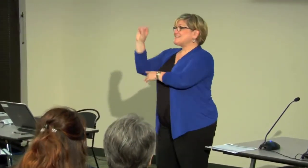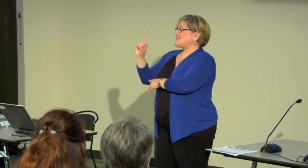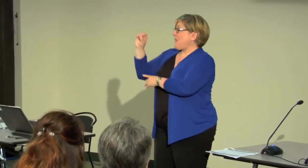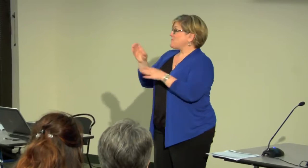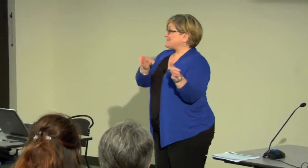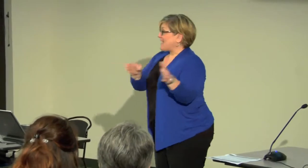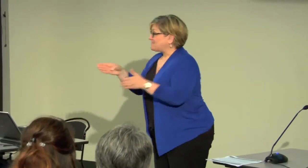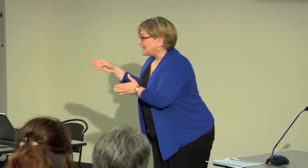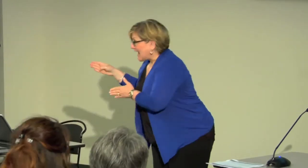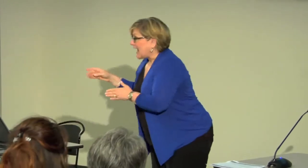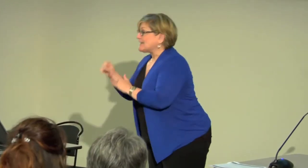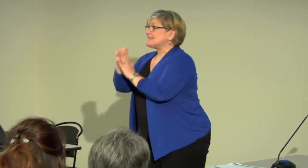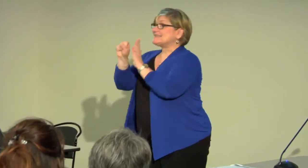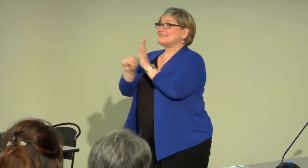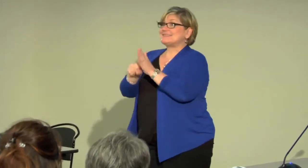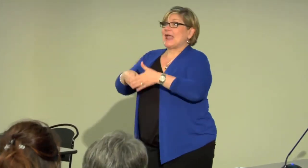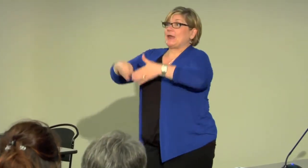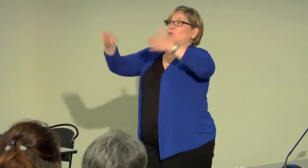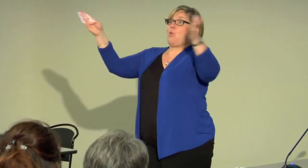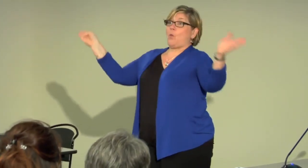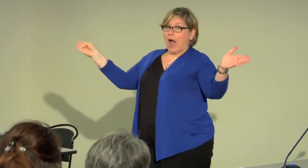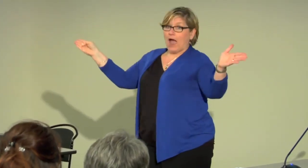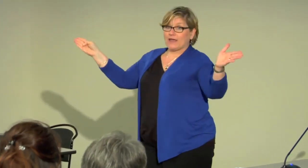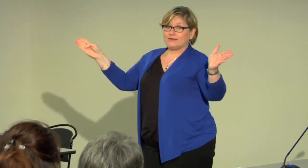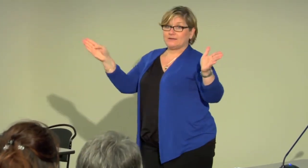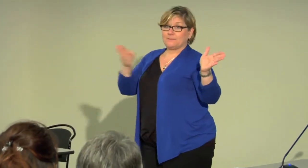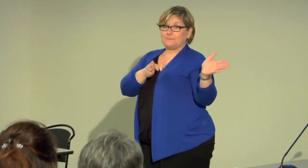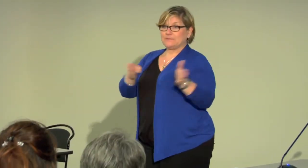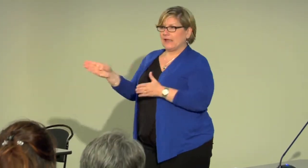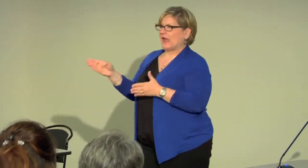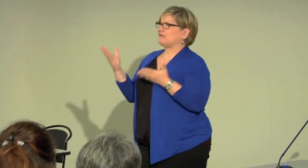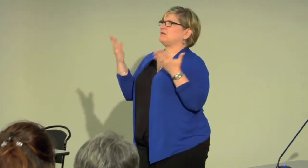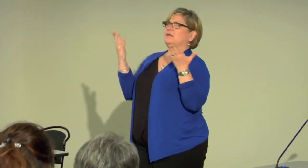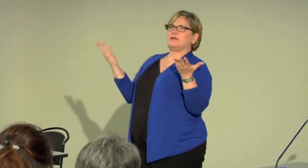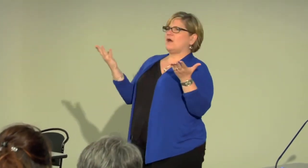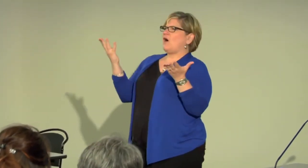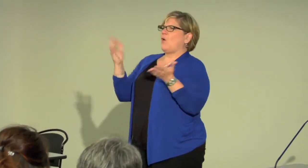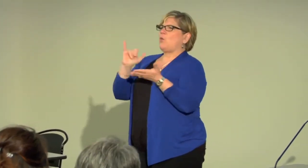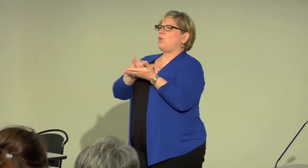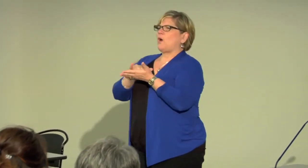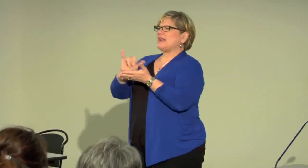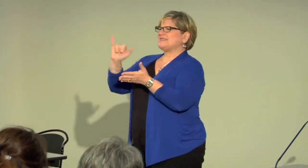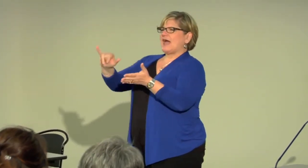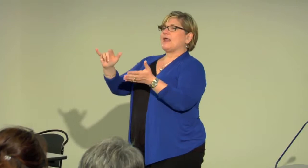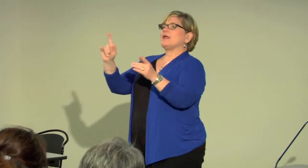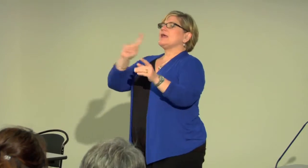that, is the Olmstead Plan, which is a statewide plan.